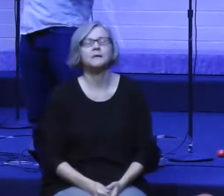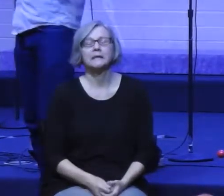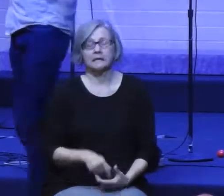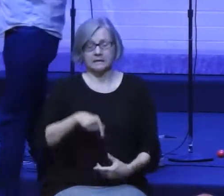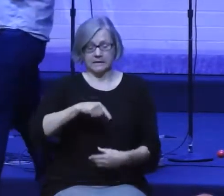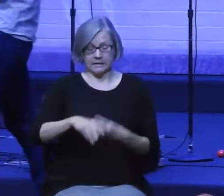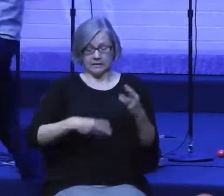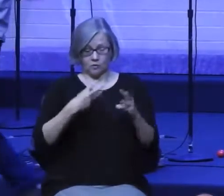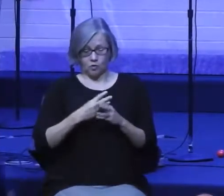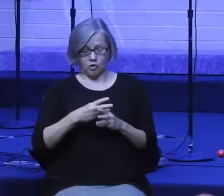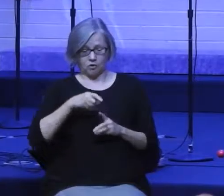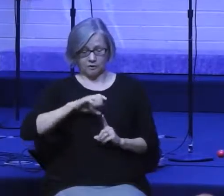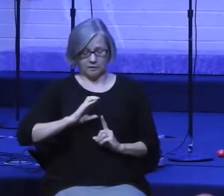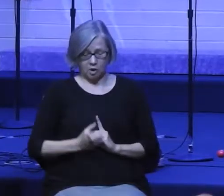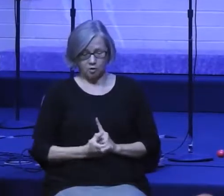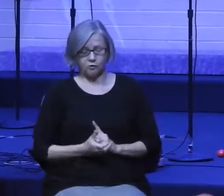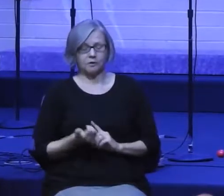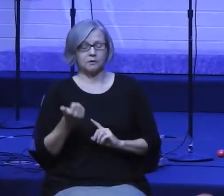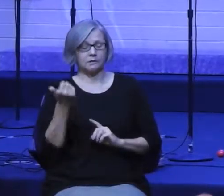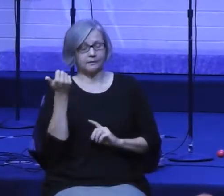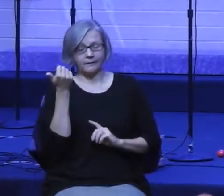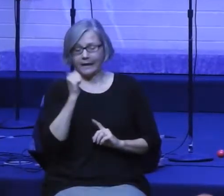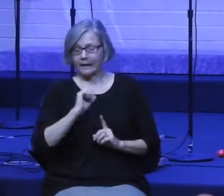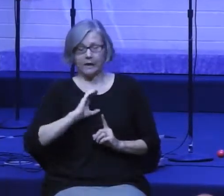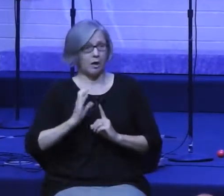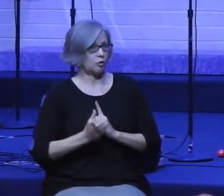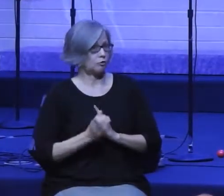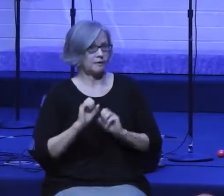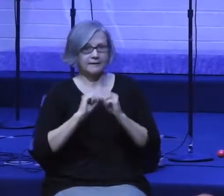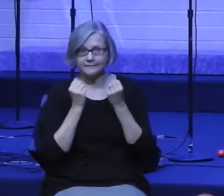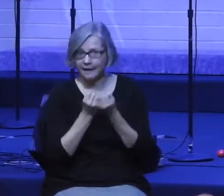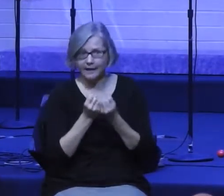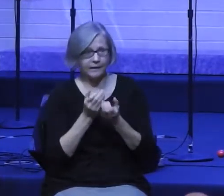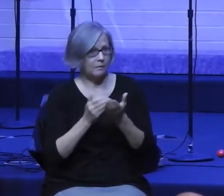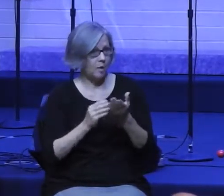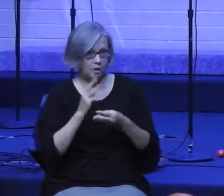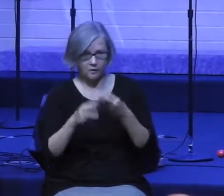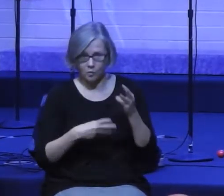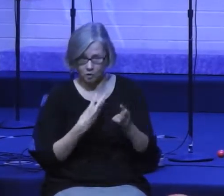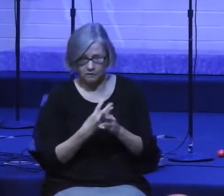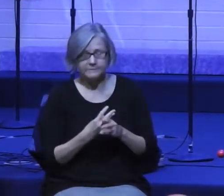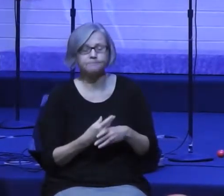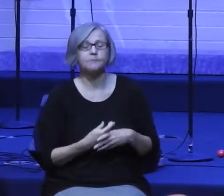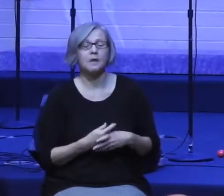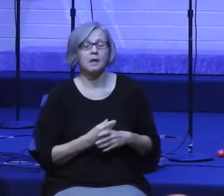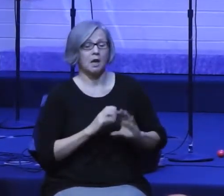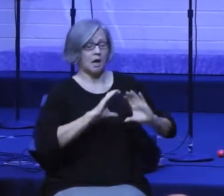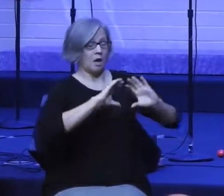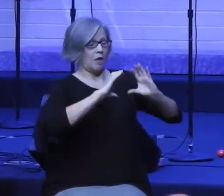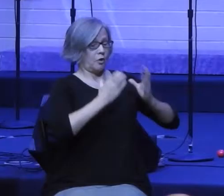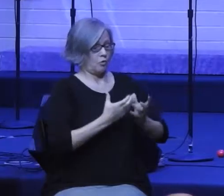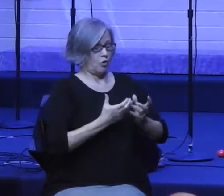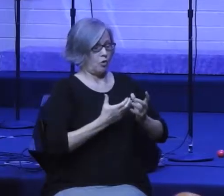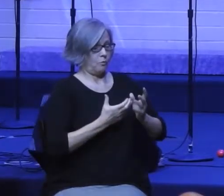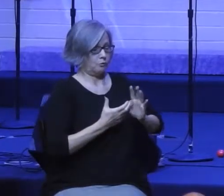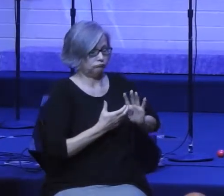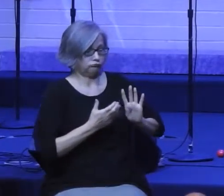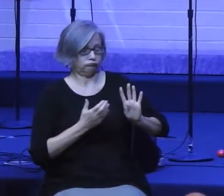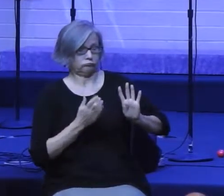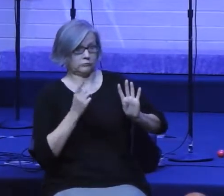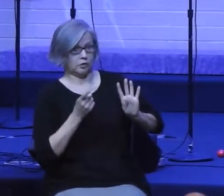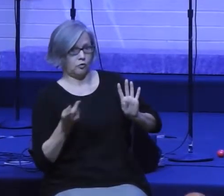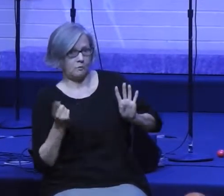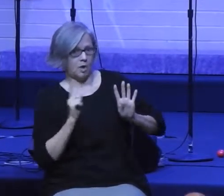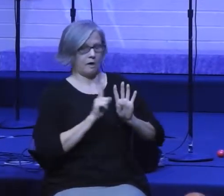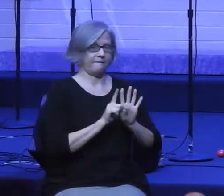our world, in our culture, in any culture, society, part of the world, the group that you're part of,